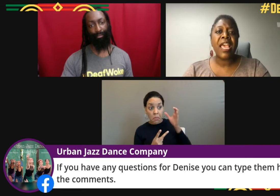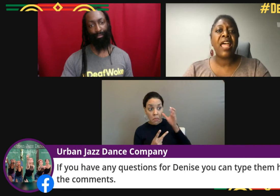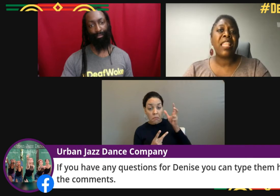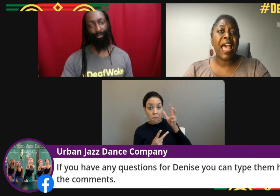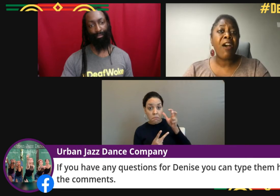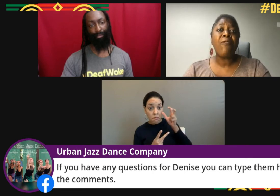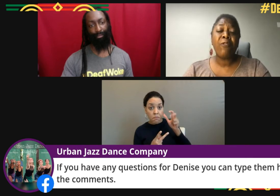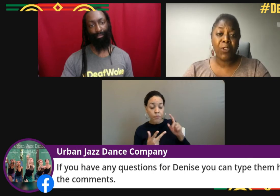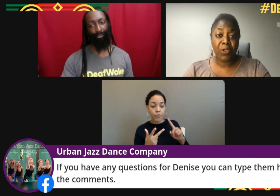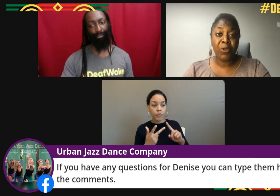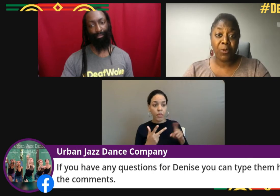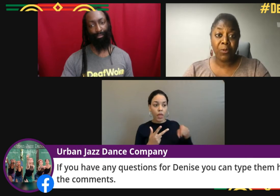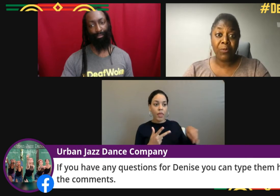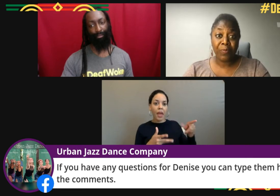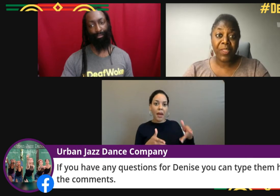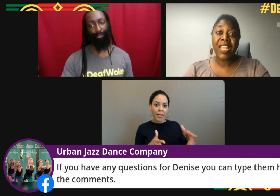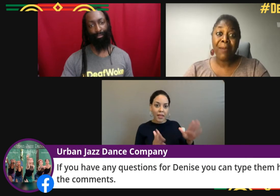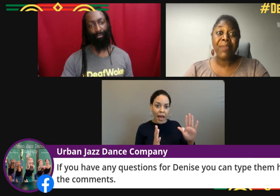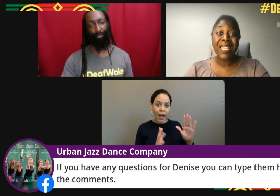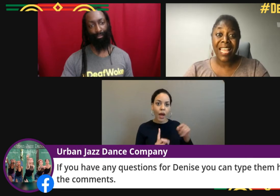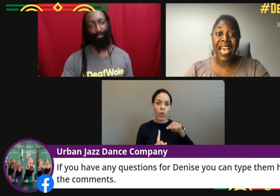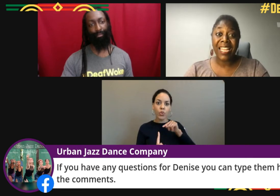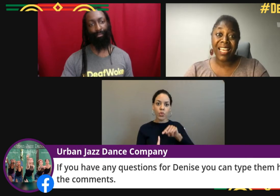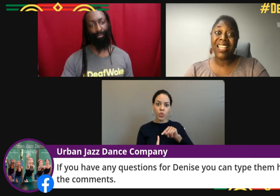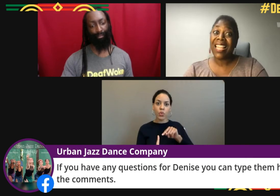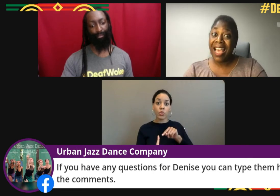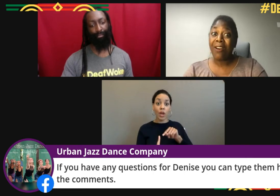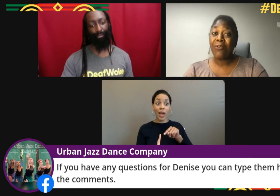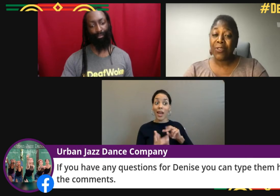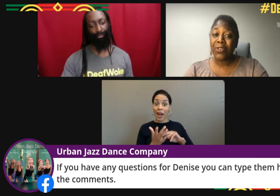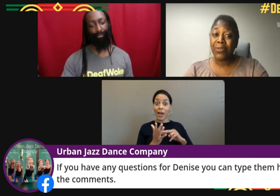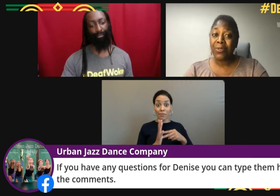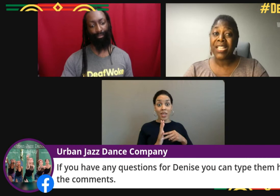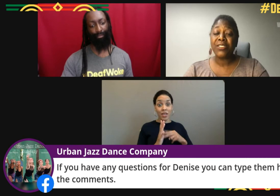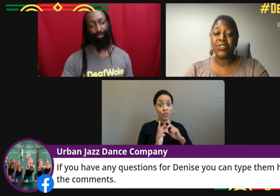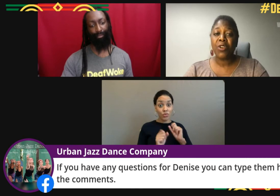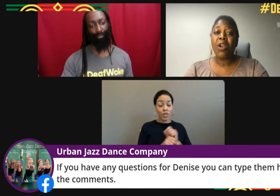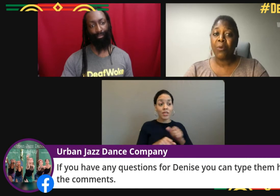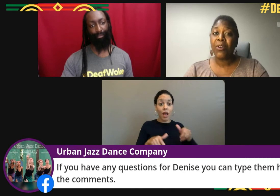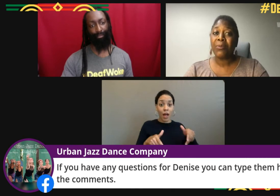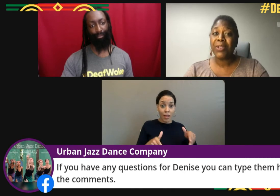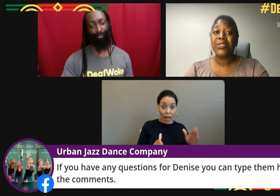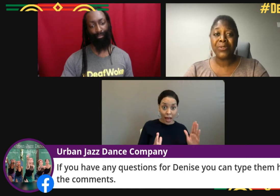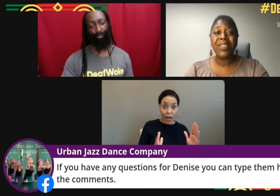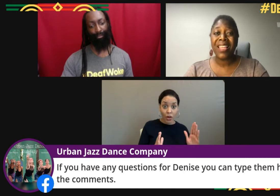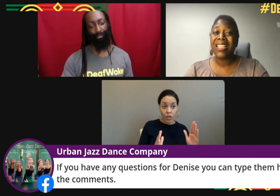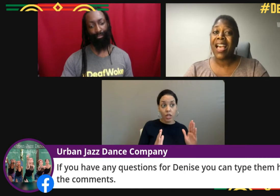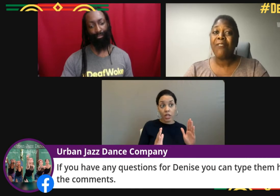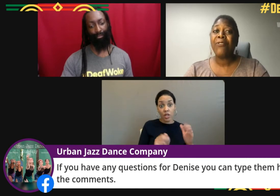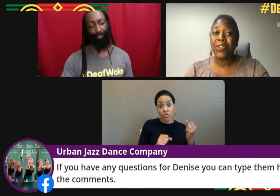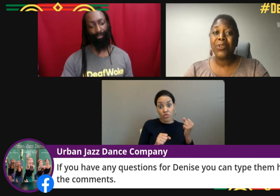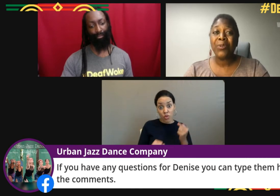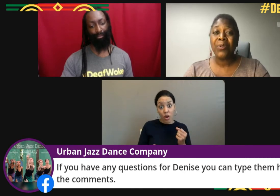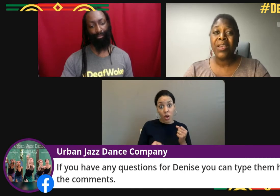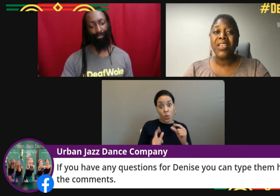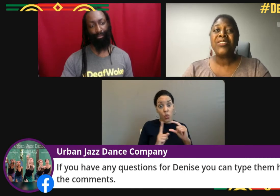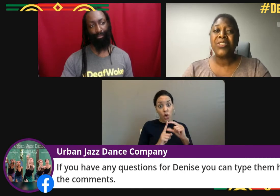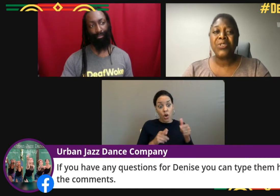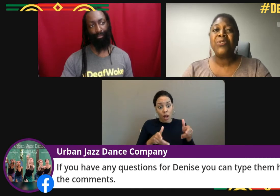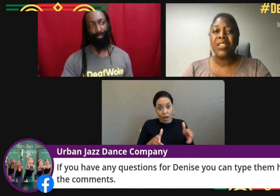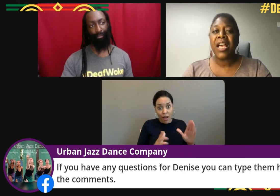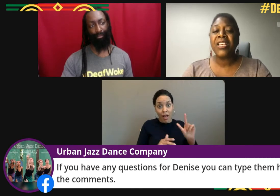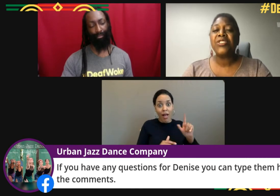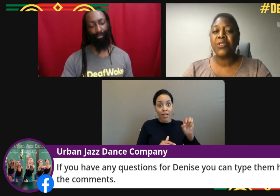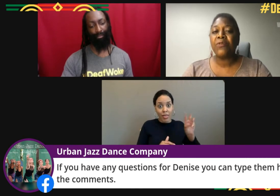Do they allow for you? And I mean that, allow for you, that's a strong word, but do they allow for you